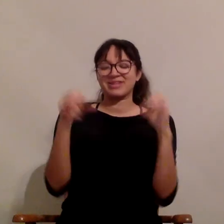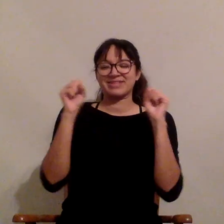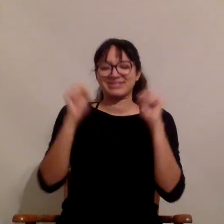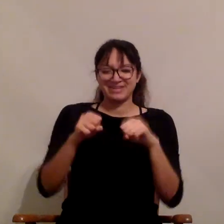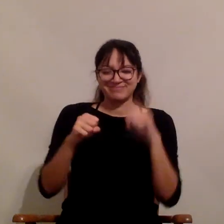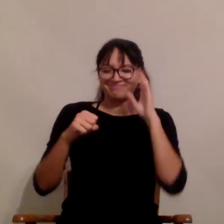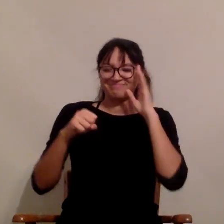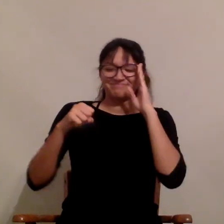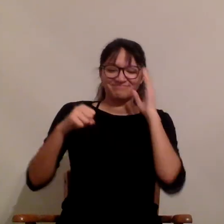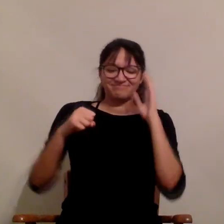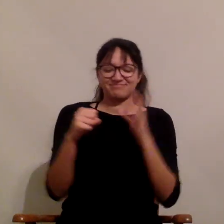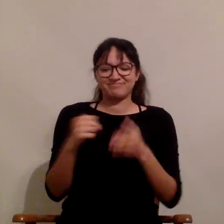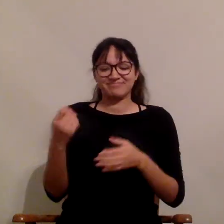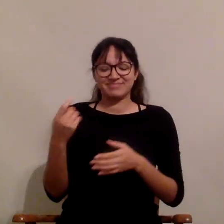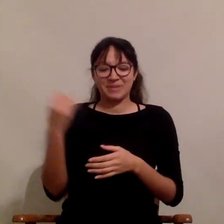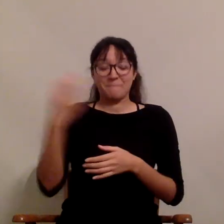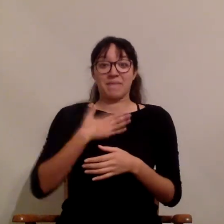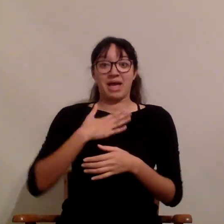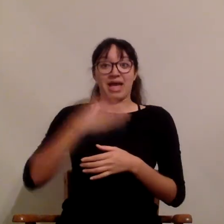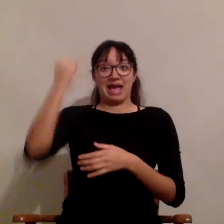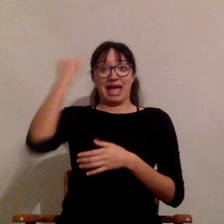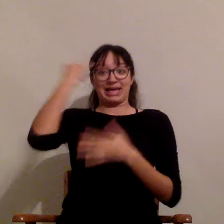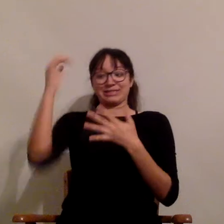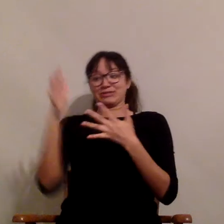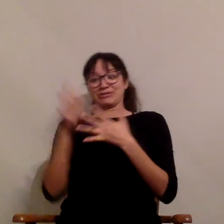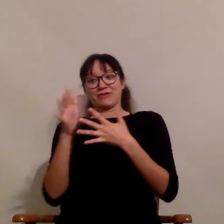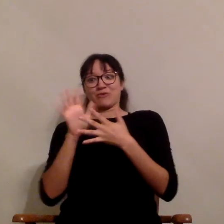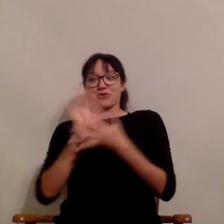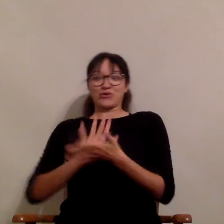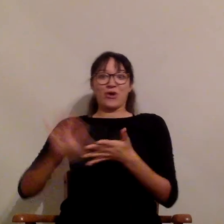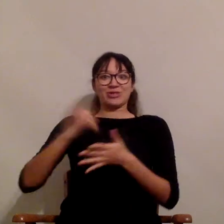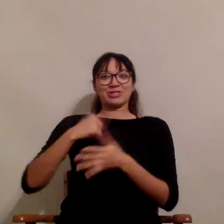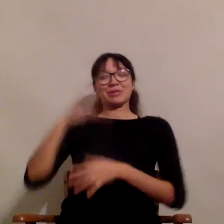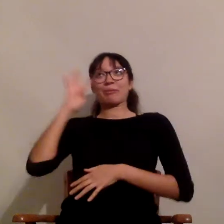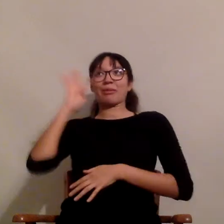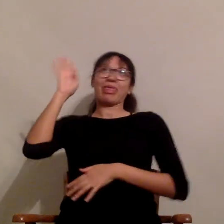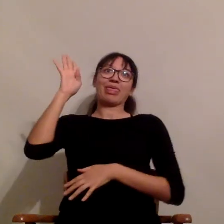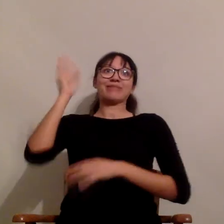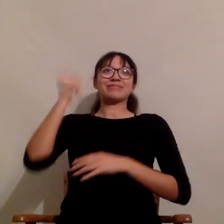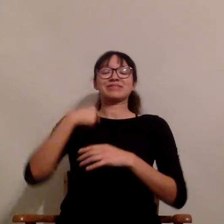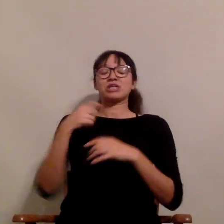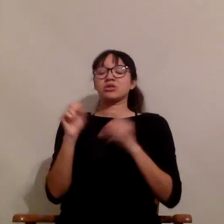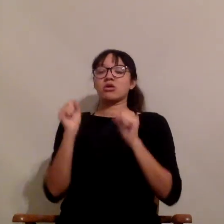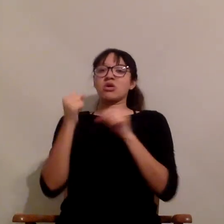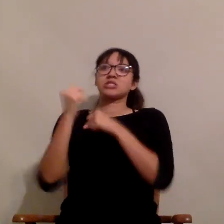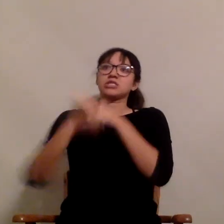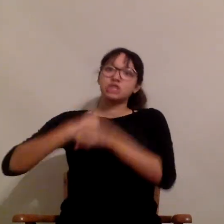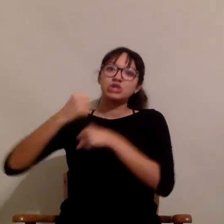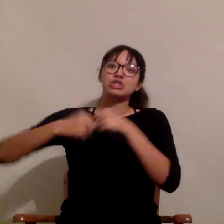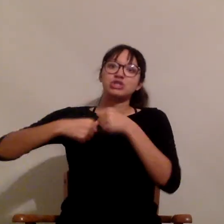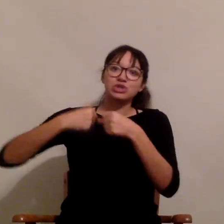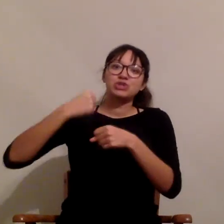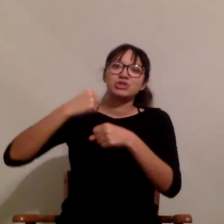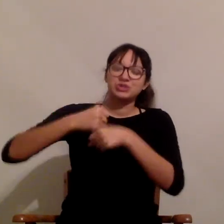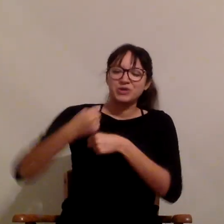this idea that I conceived as a sophomore in college. After years of conducting experiments together